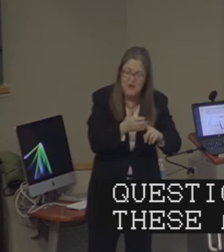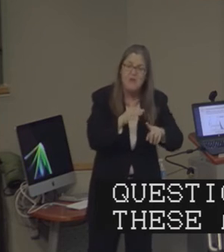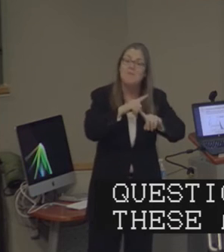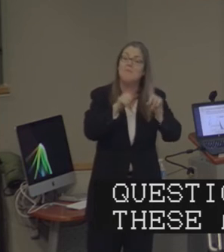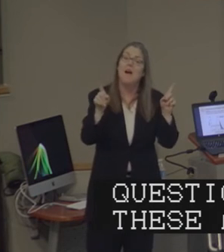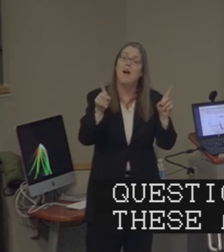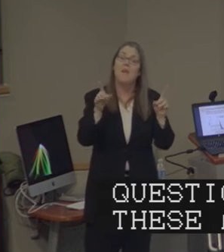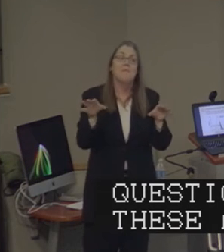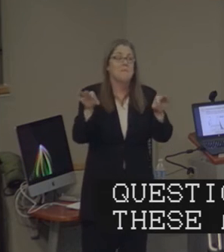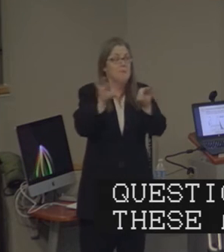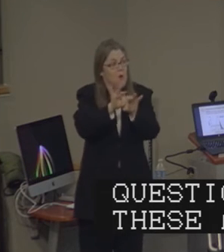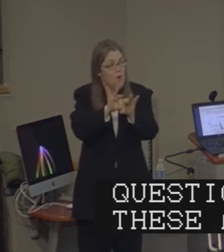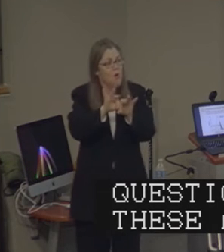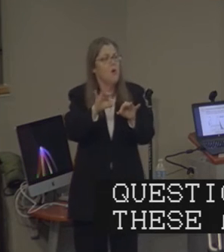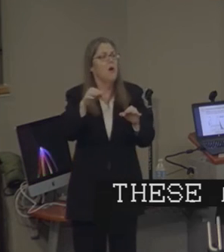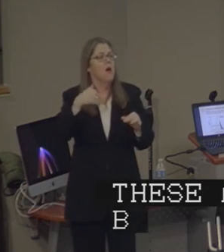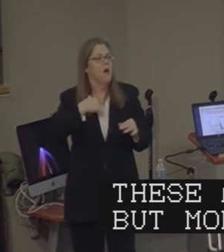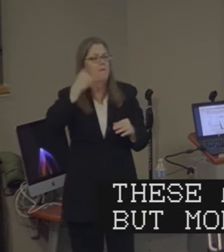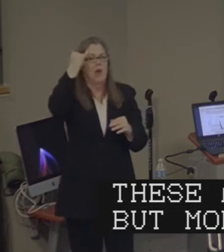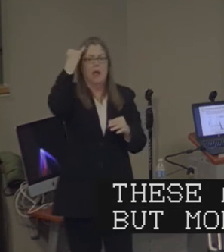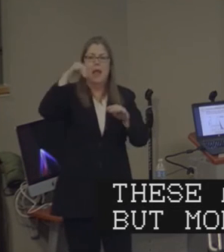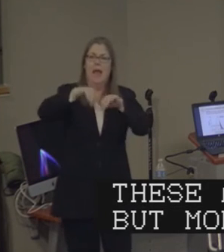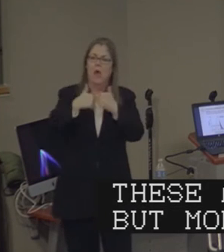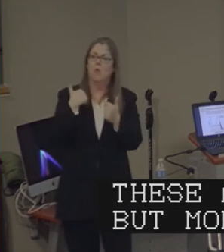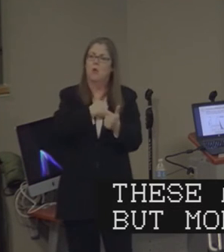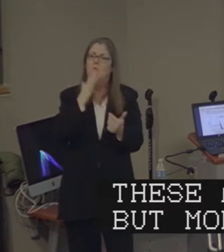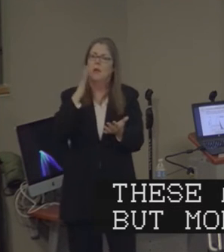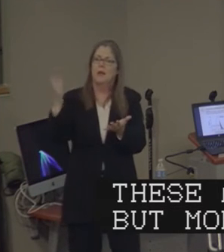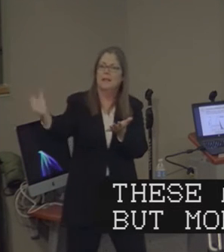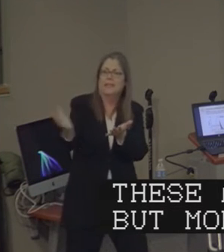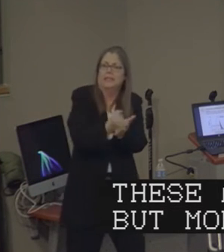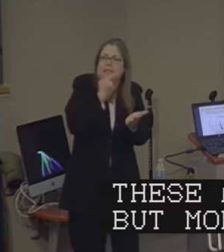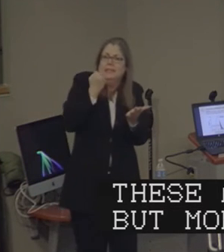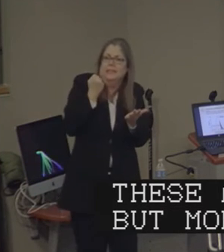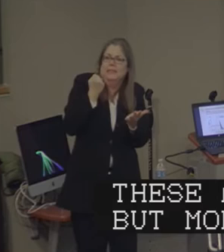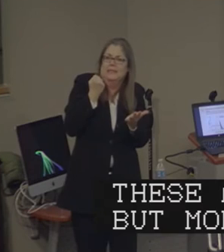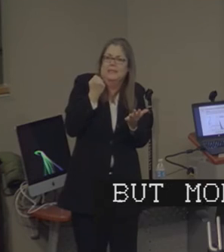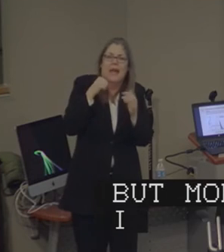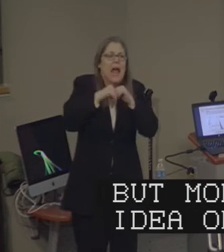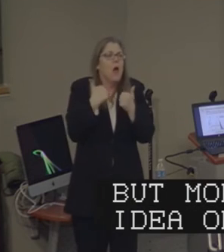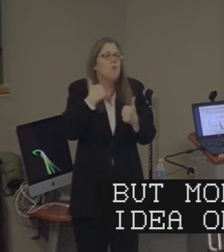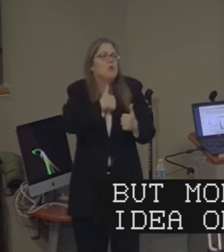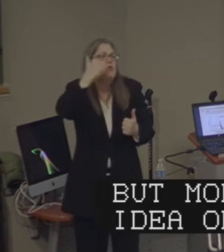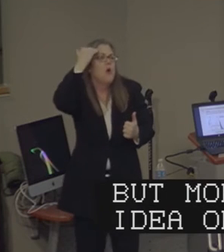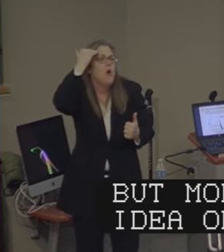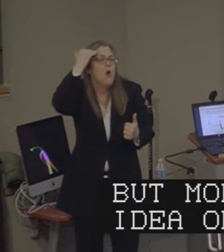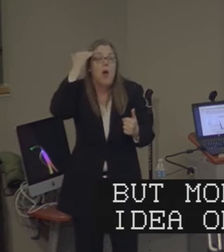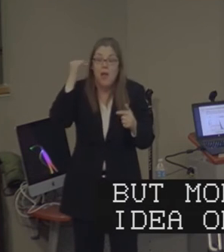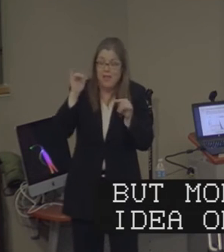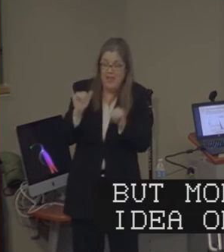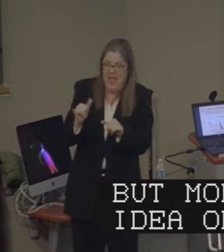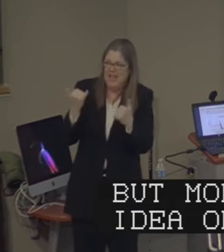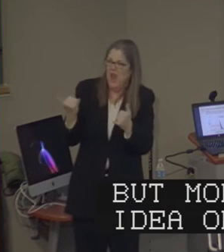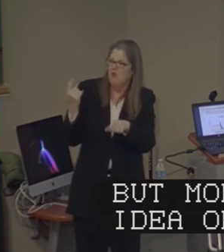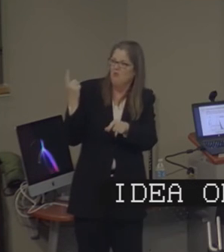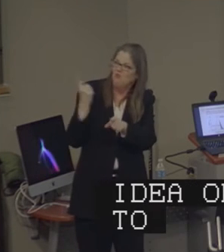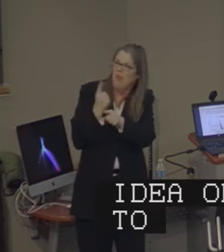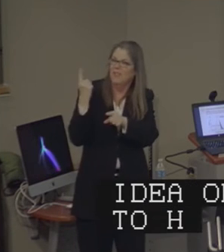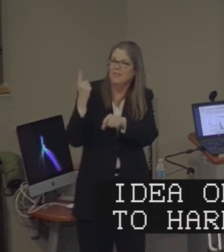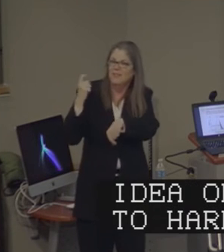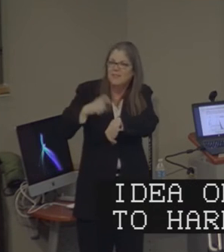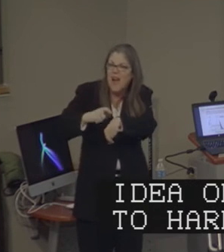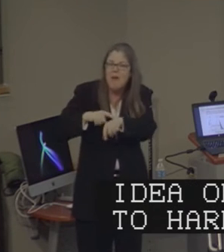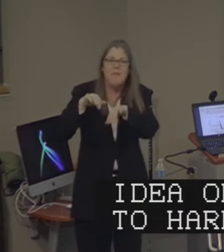the idea of how we are really going to harness this and how we would know if we could use it effectively.